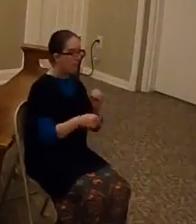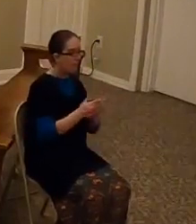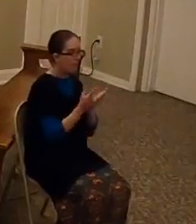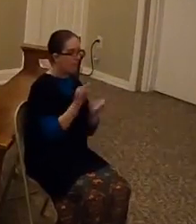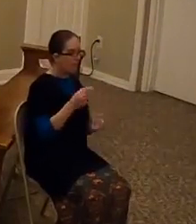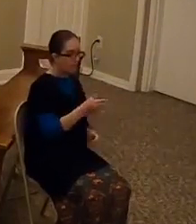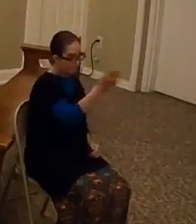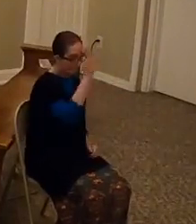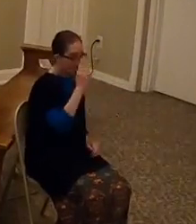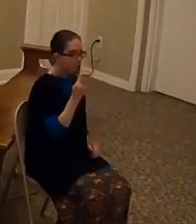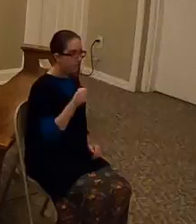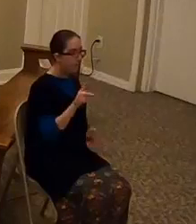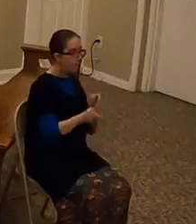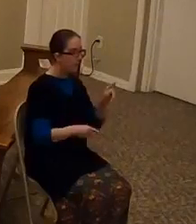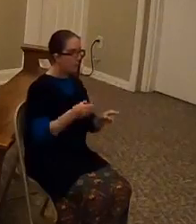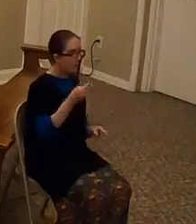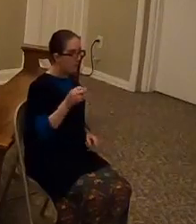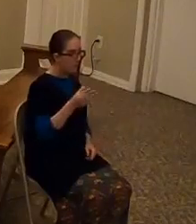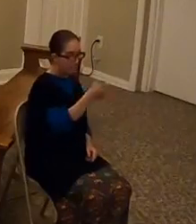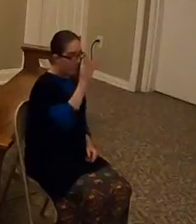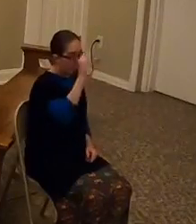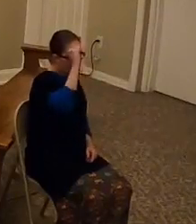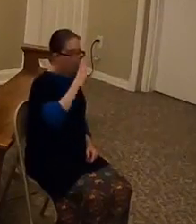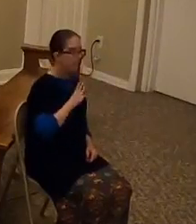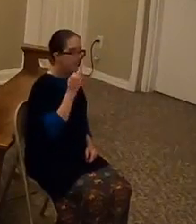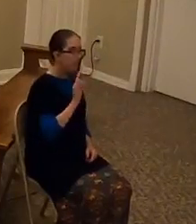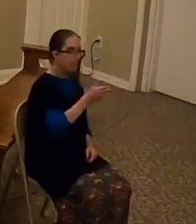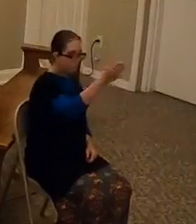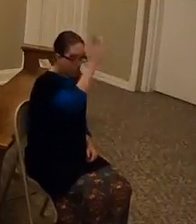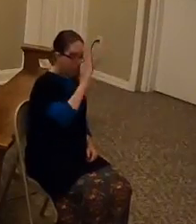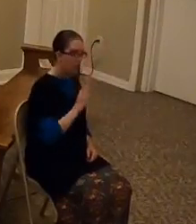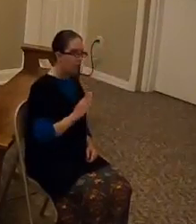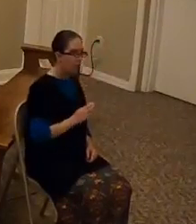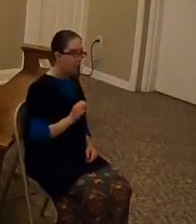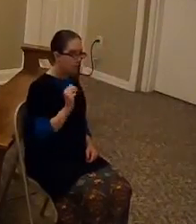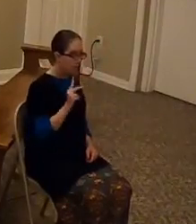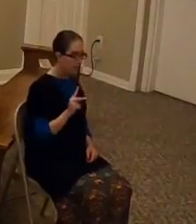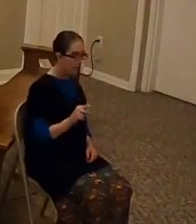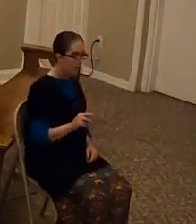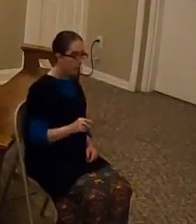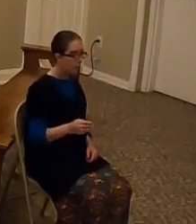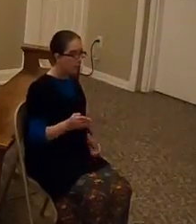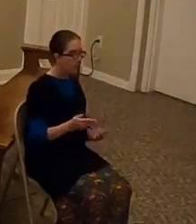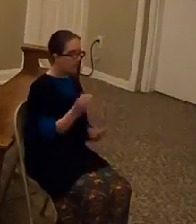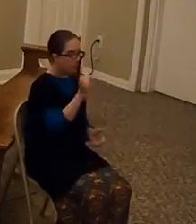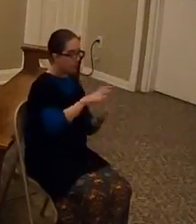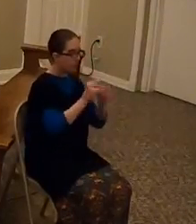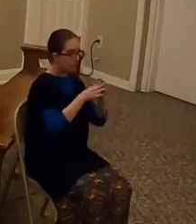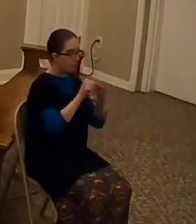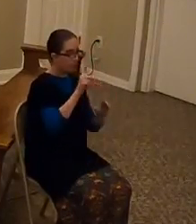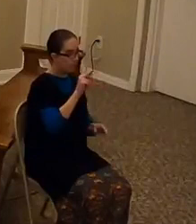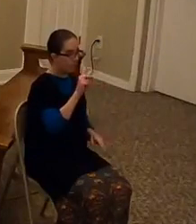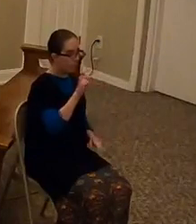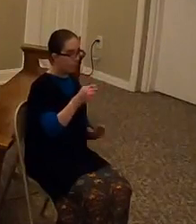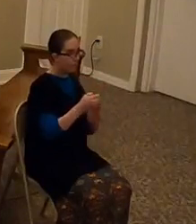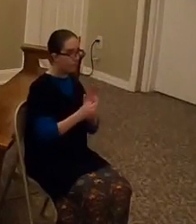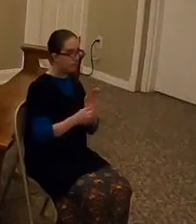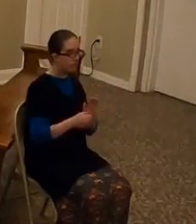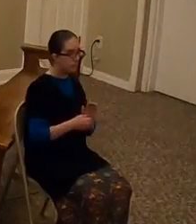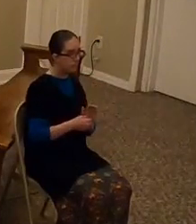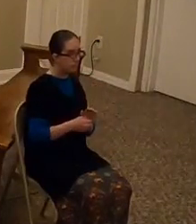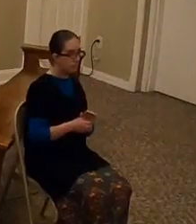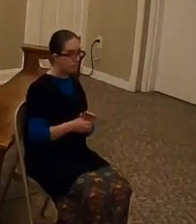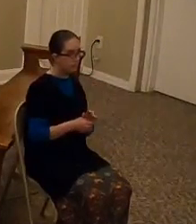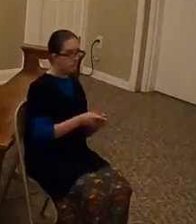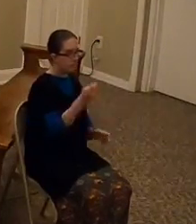Word of God, about the people of God, or about the men of God. Amen. All right. Here's another story. Luke chapter 10, verse 38 through